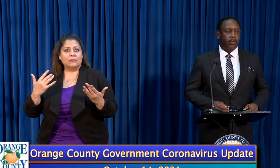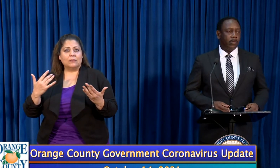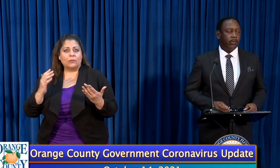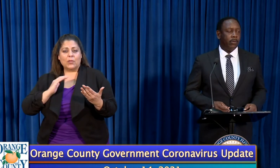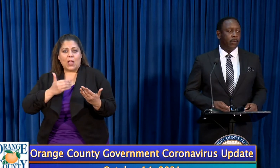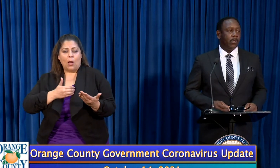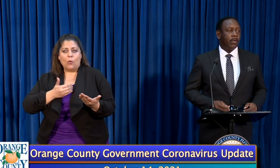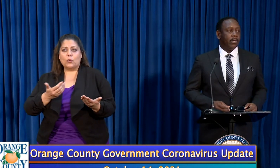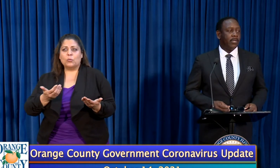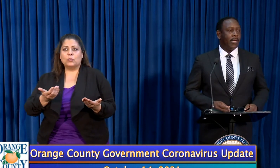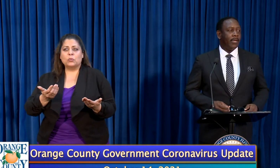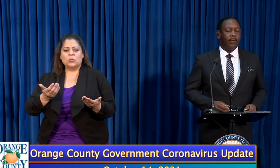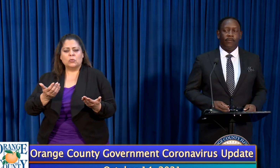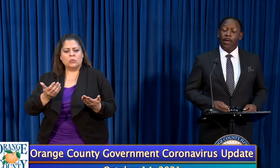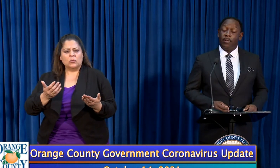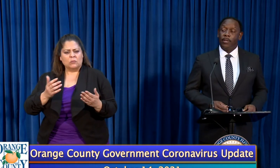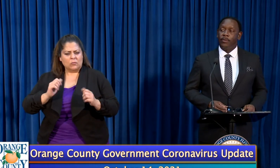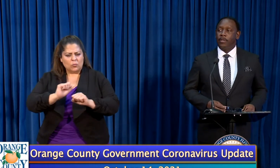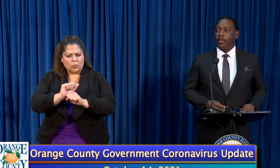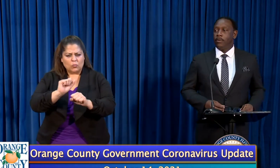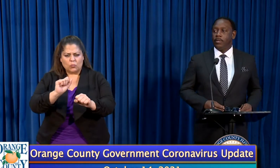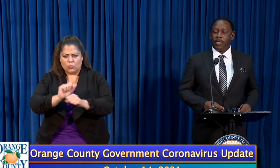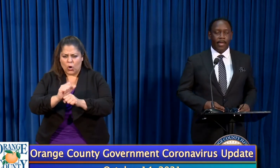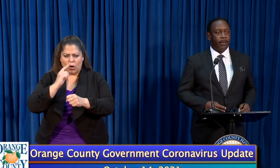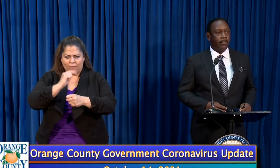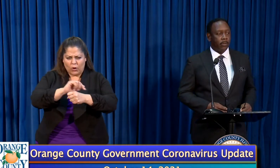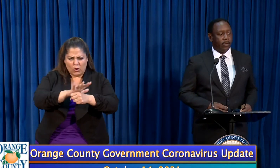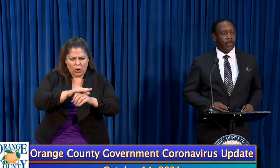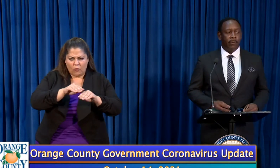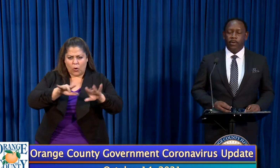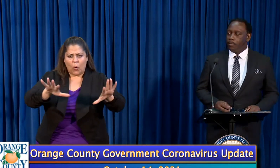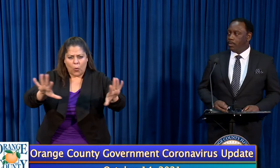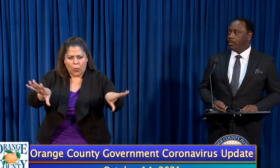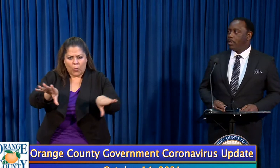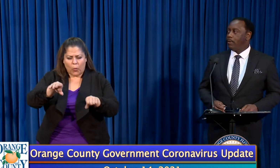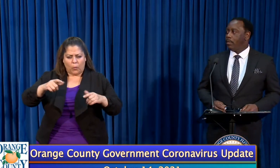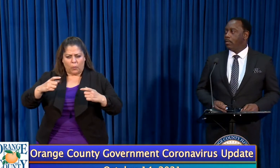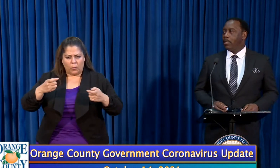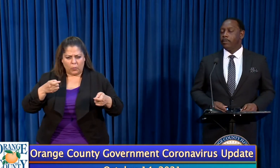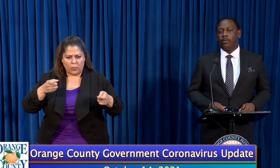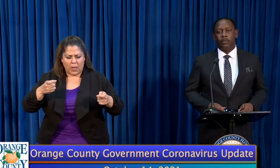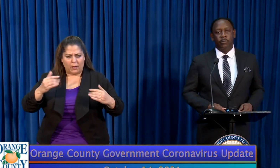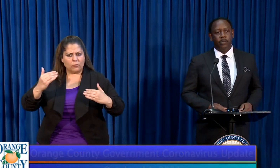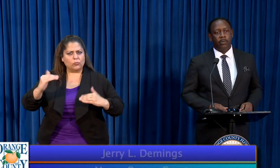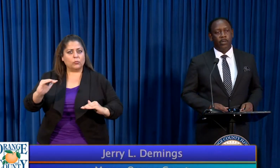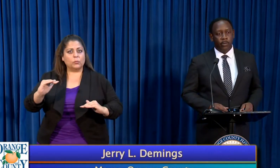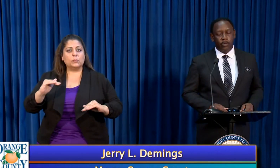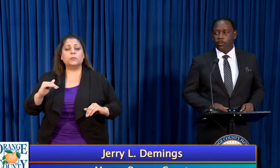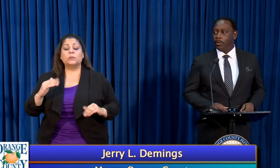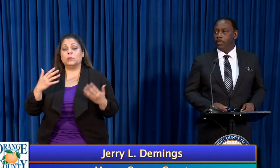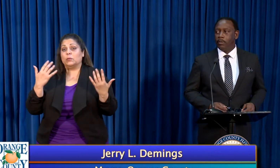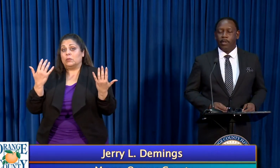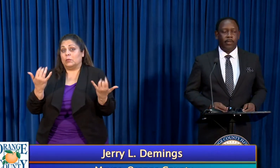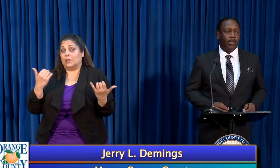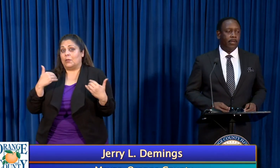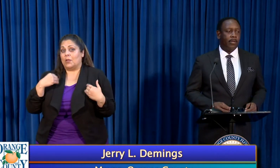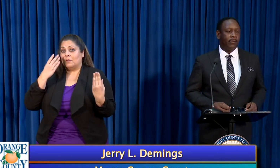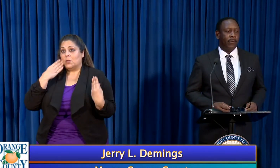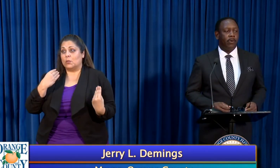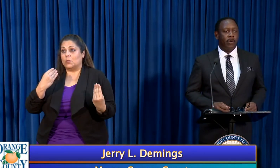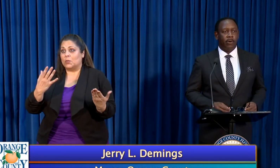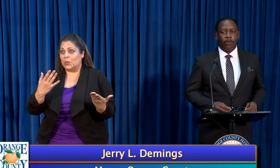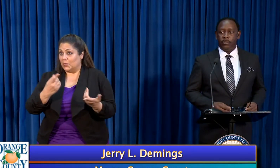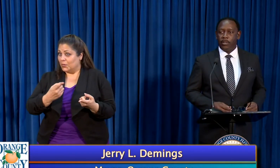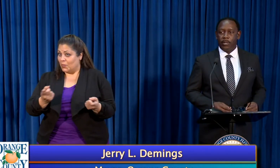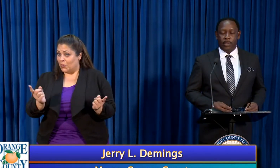efforts to contain the virus here within Orange County. So today we'll be sharing some news with you. I think that is